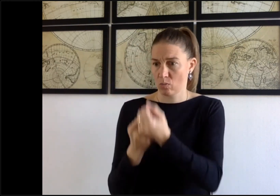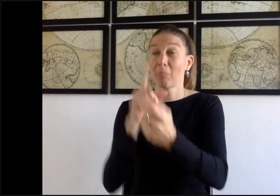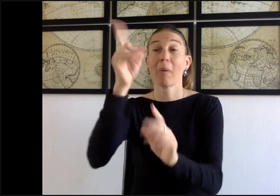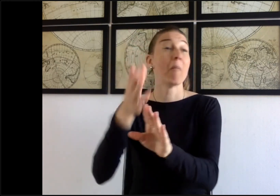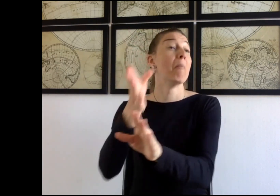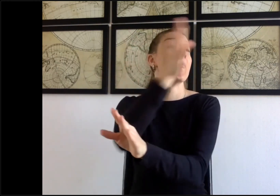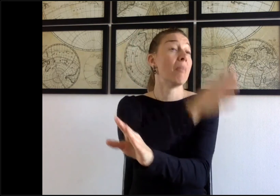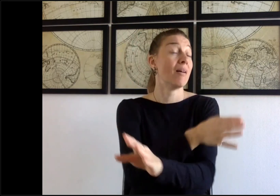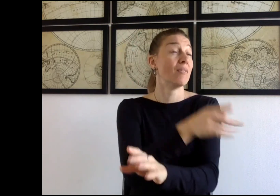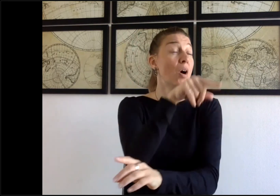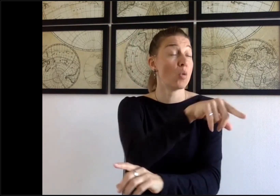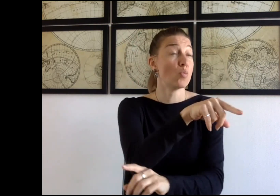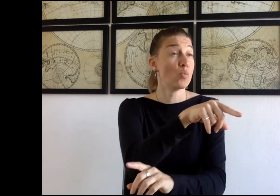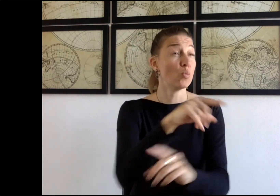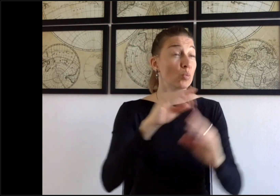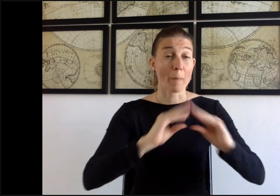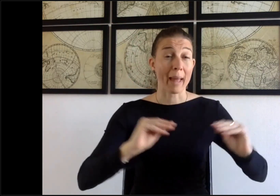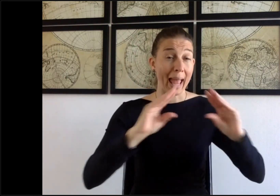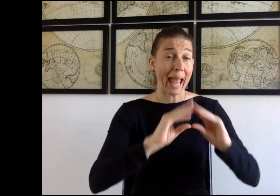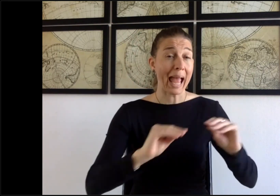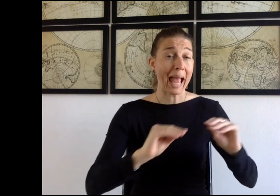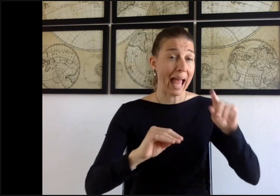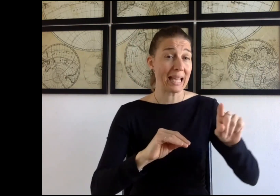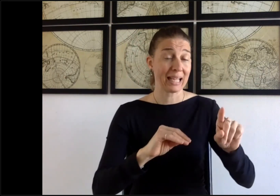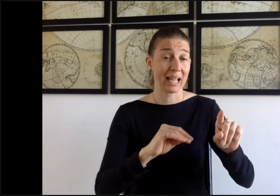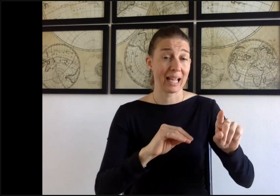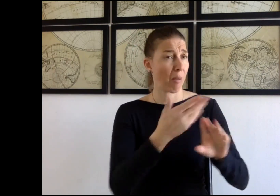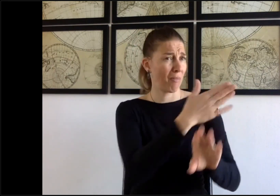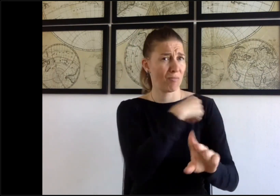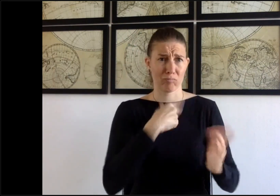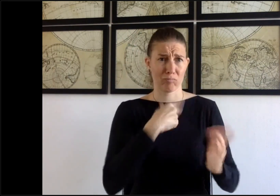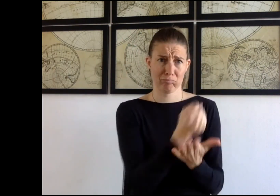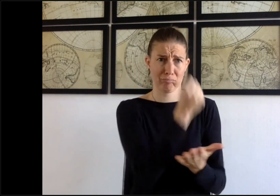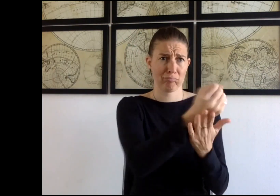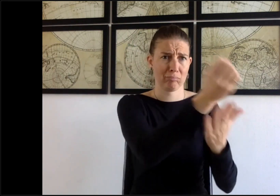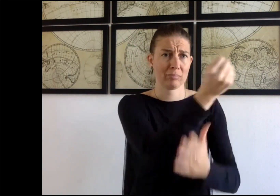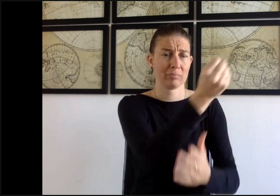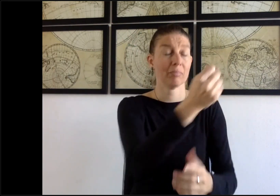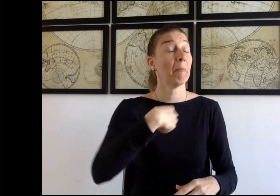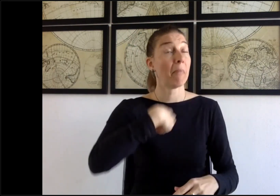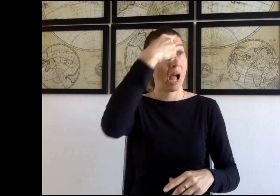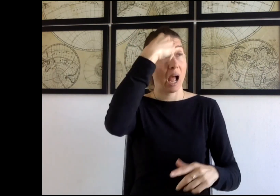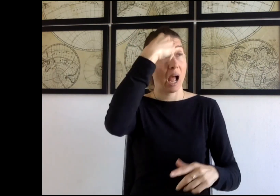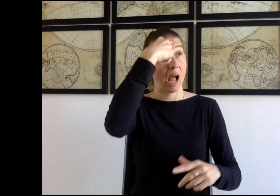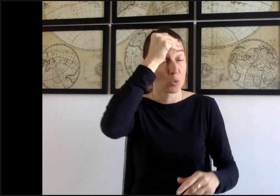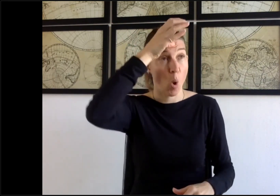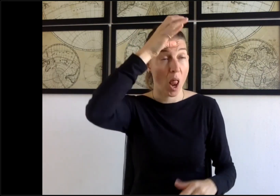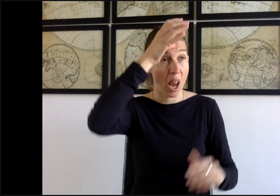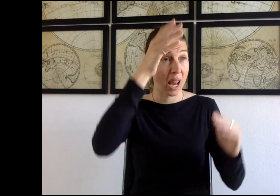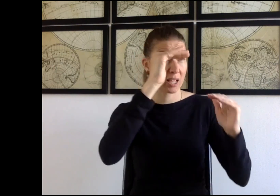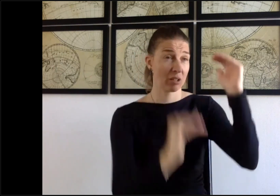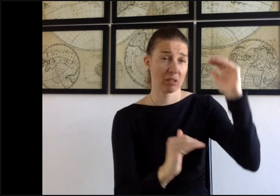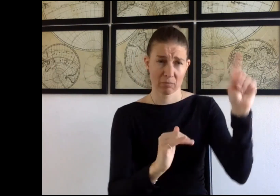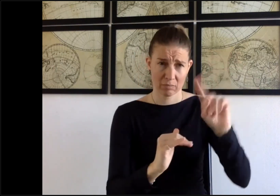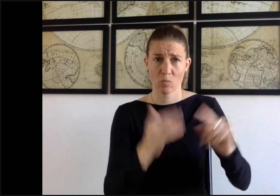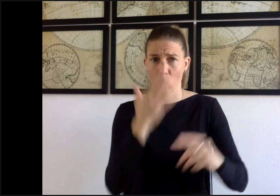Romania, so it was not because of my level of knowledge that was lacking, but it was the means